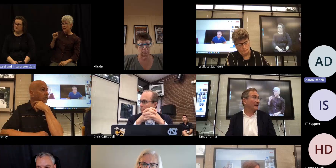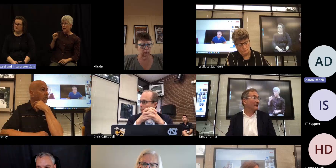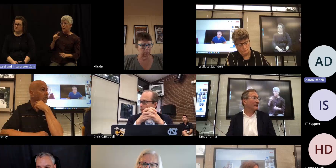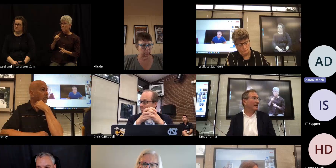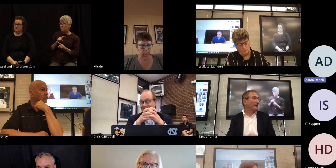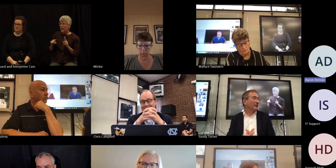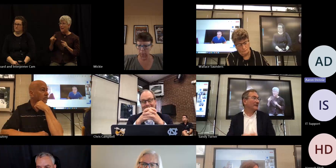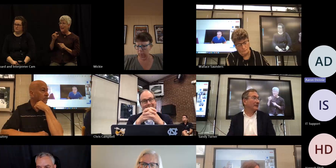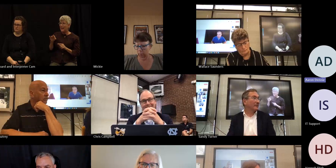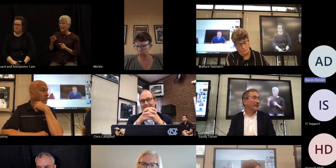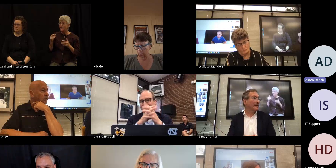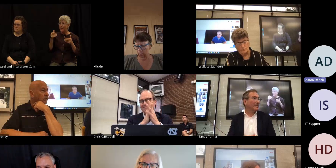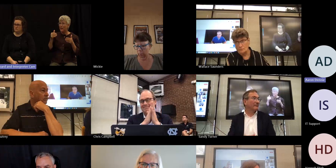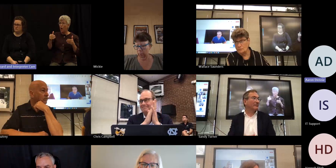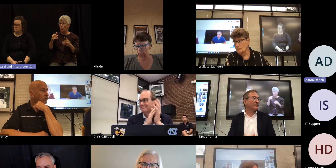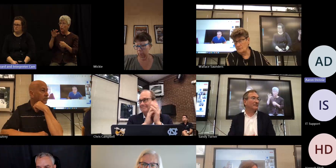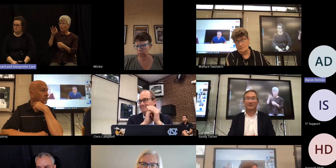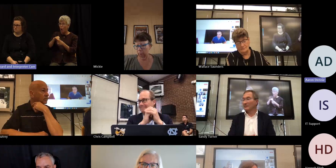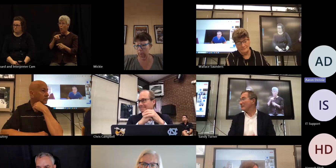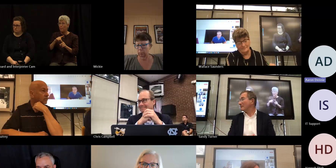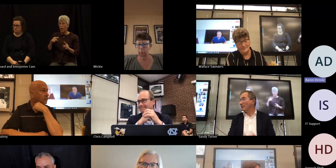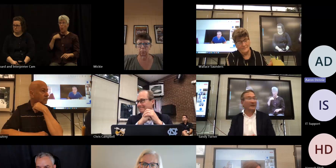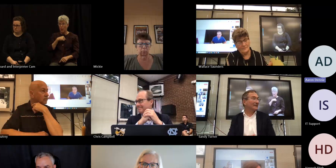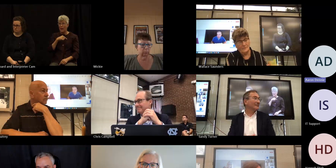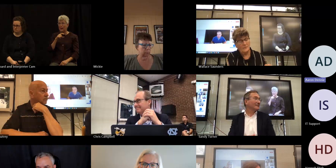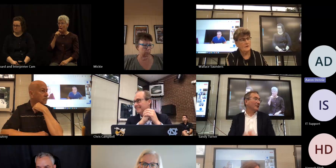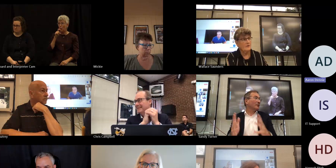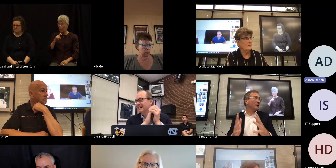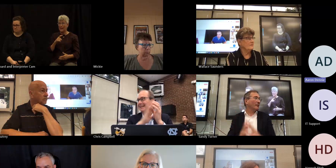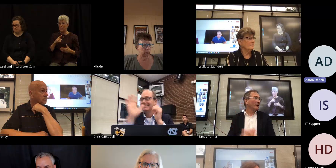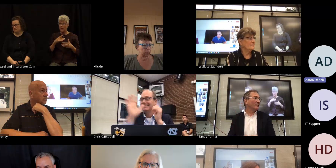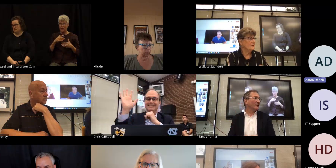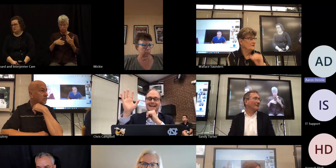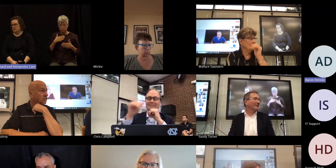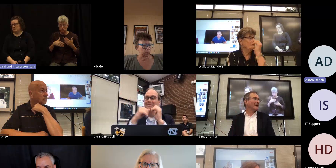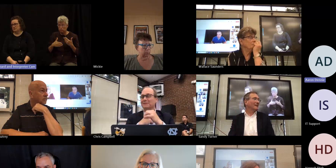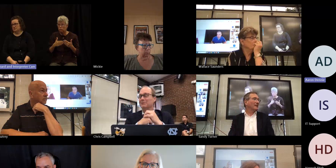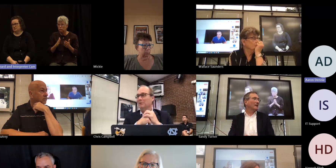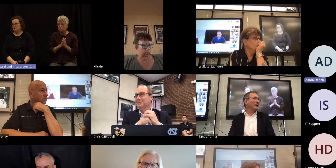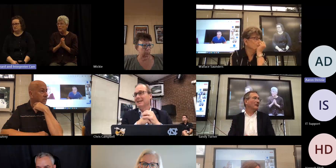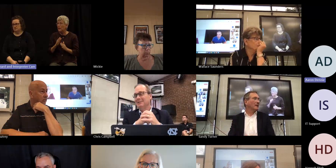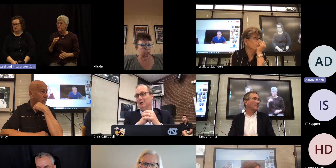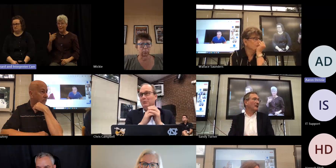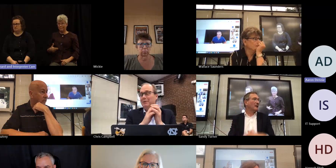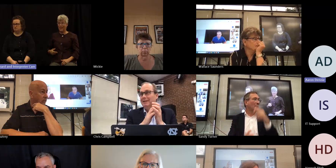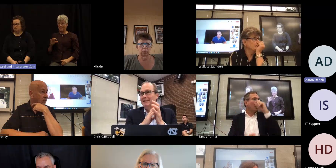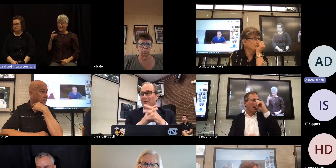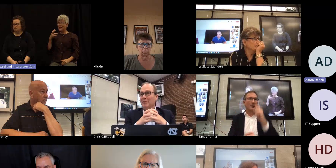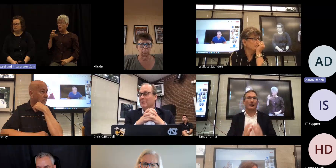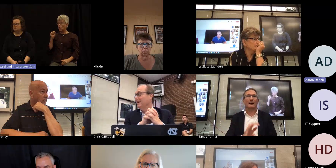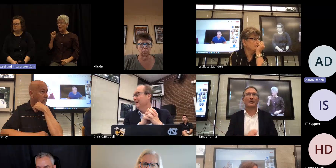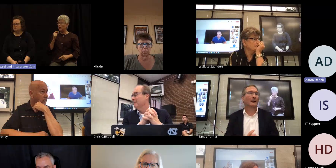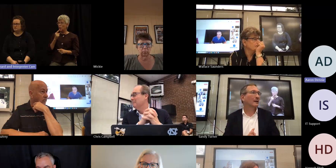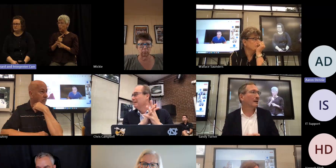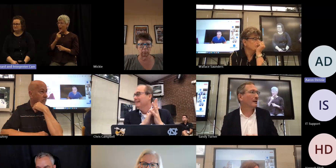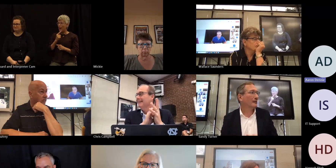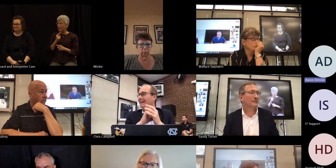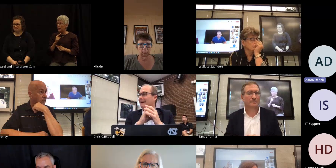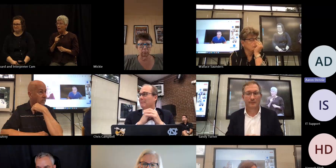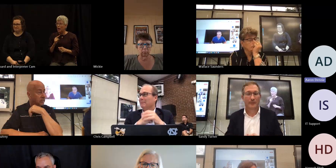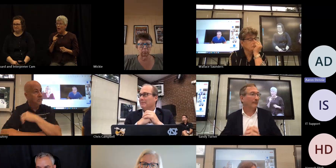vote and how quickly do we need to be moving? But no one knows. Yeah, this is Chris, and I chuckle because I don't know that they